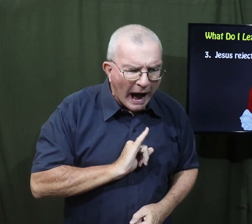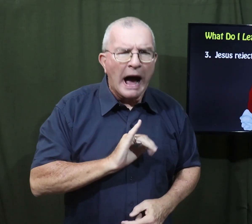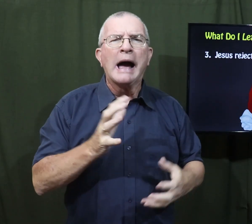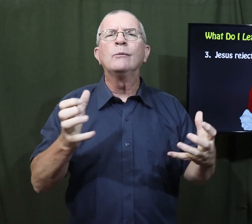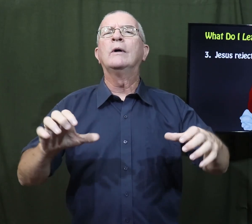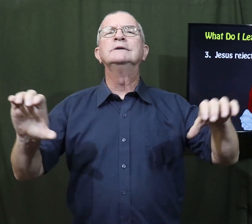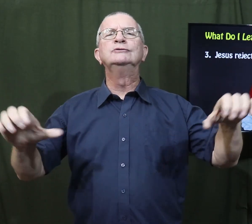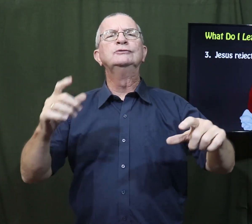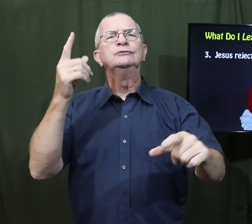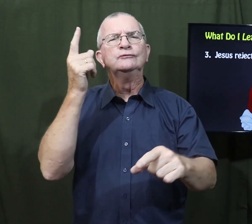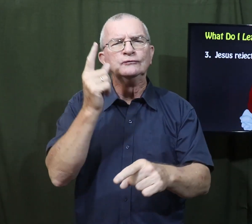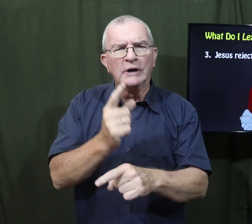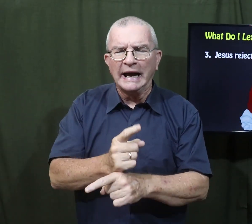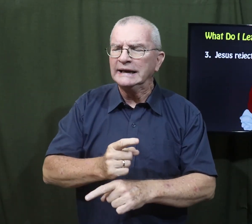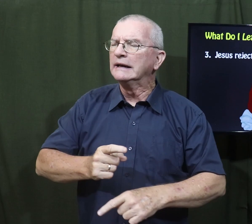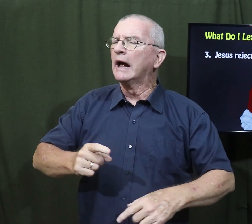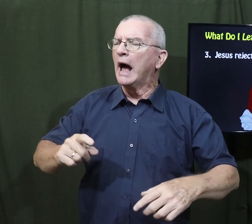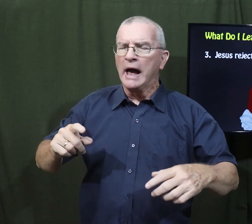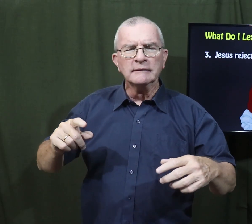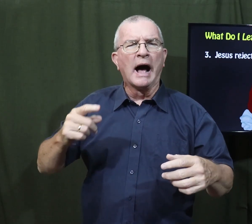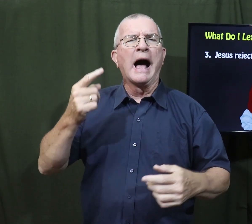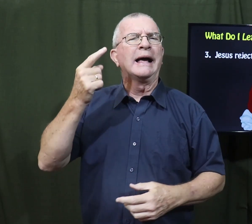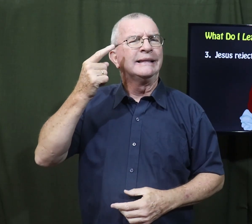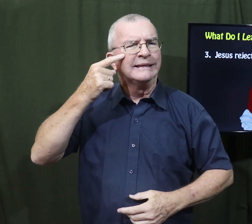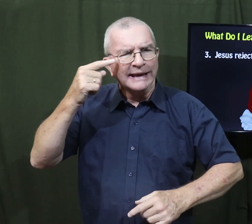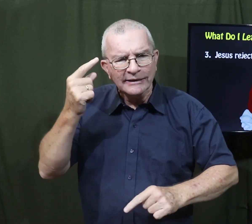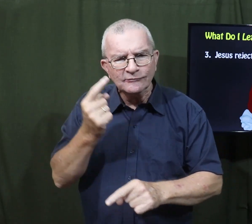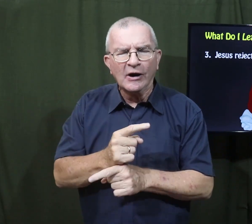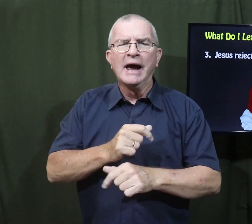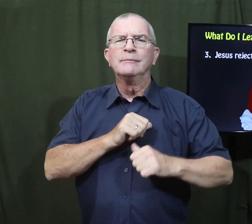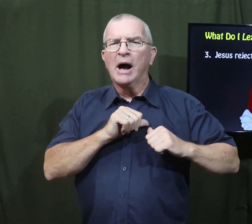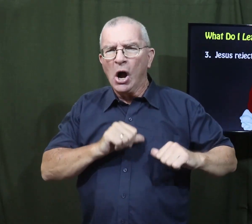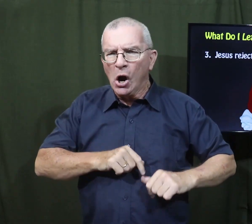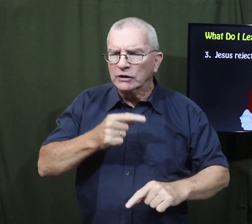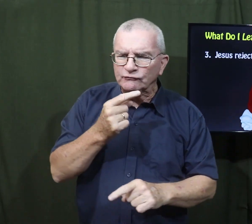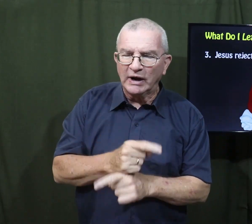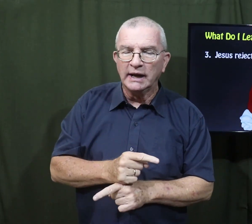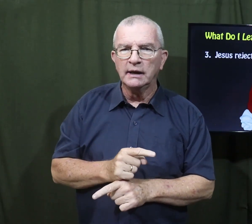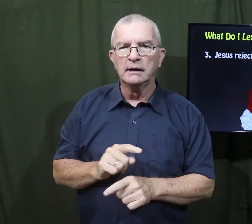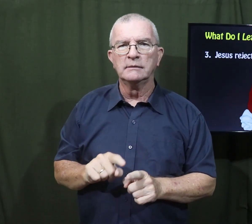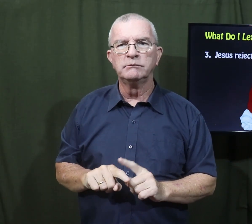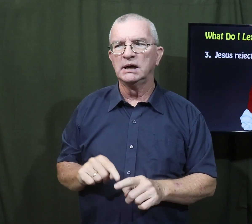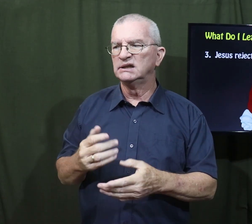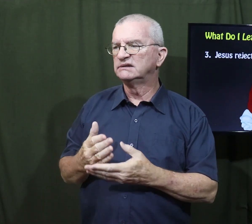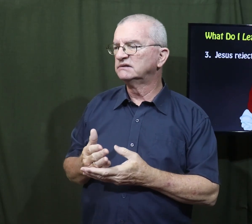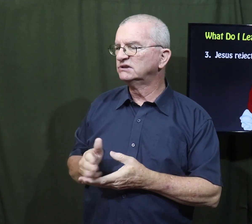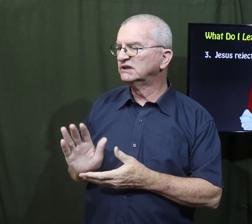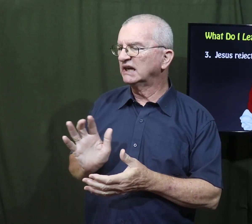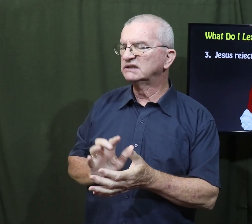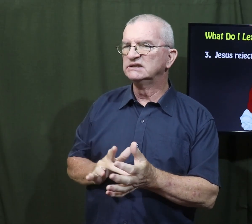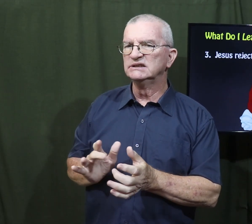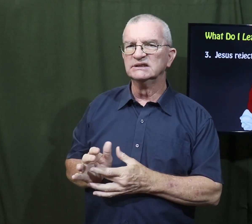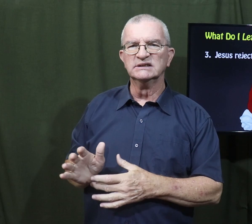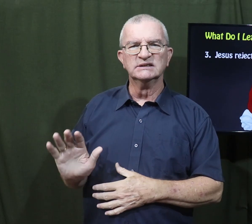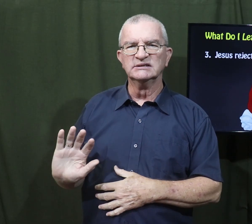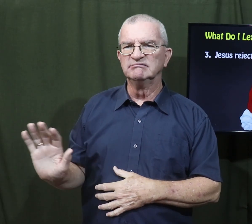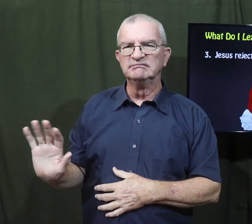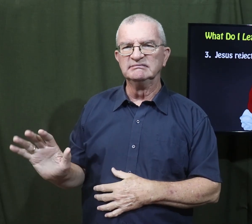They say, oh yes, I want to do right, think right in my heart, but they reject Jesus.